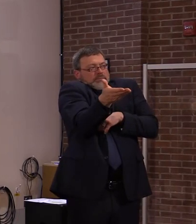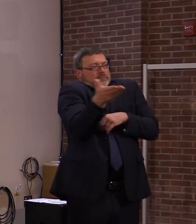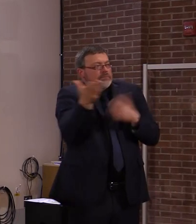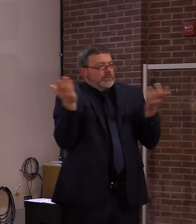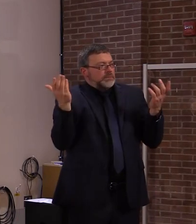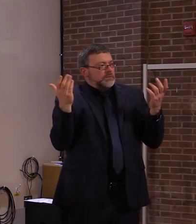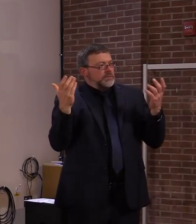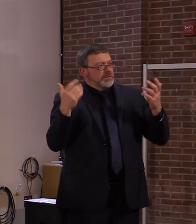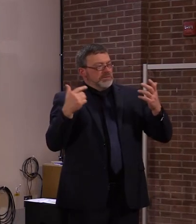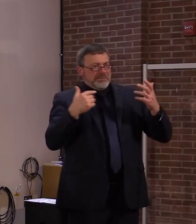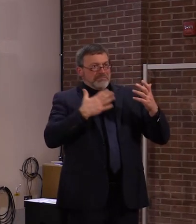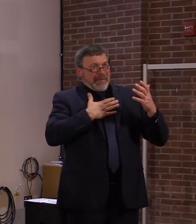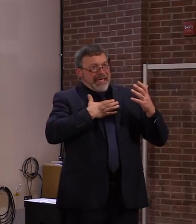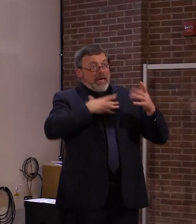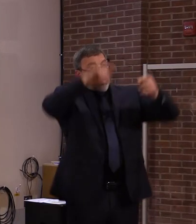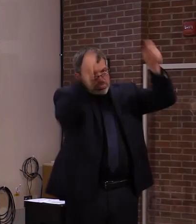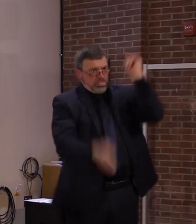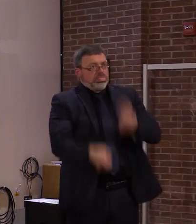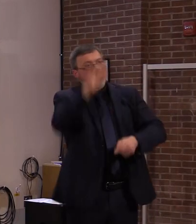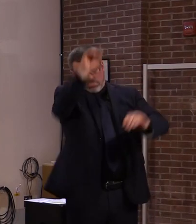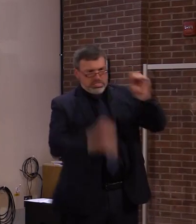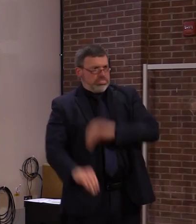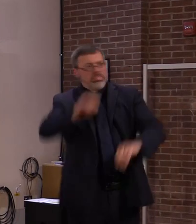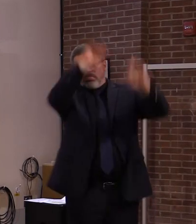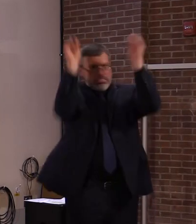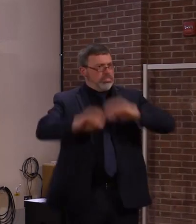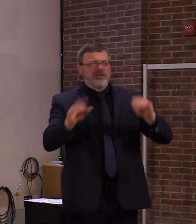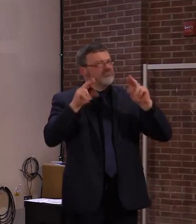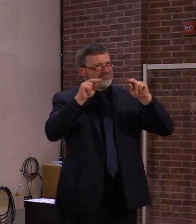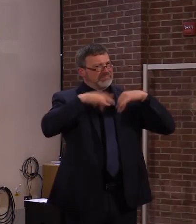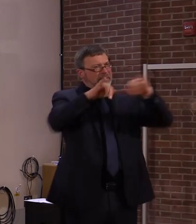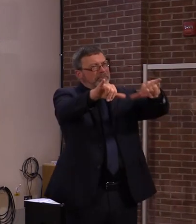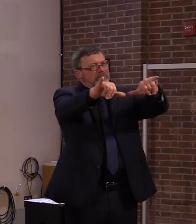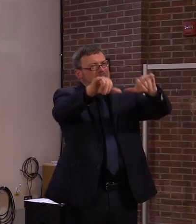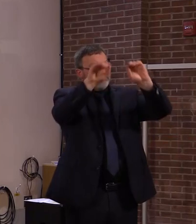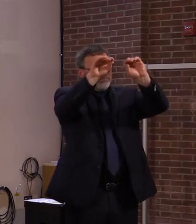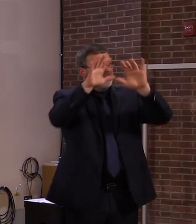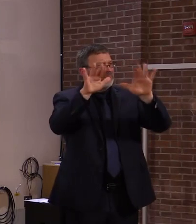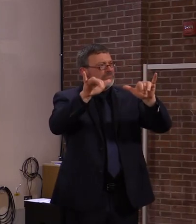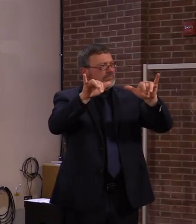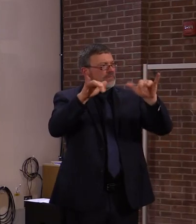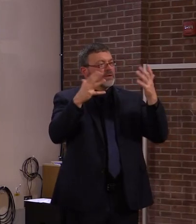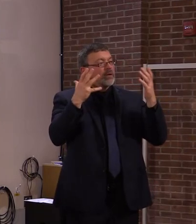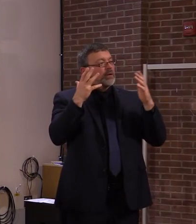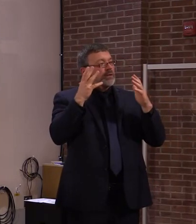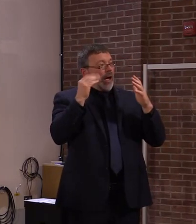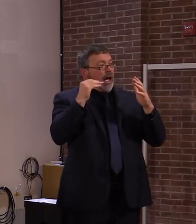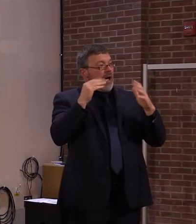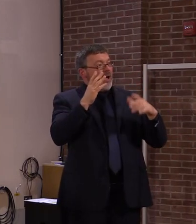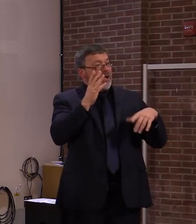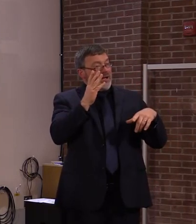here in talking about who's eligible for boosters, primarily 65 and above.